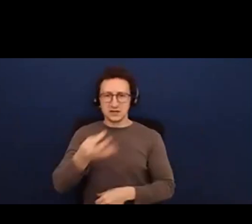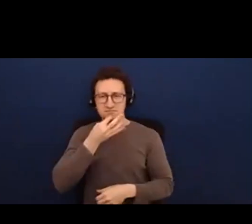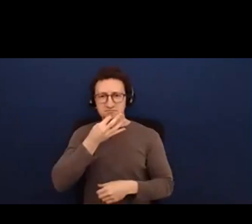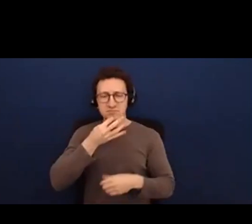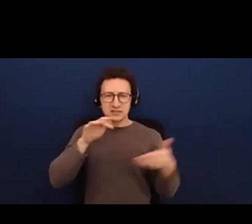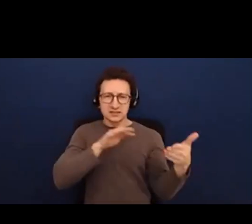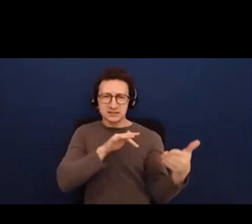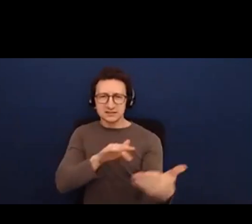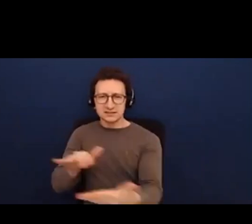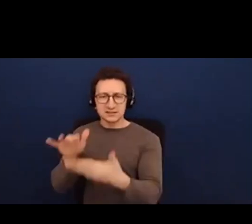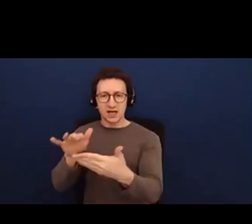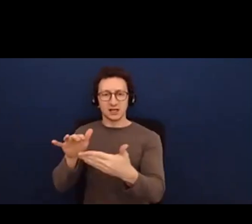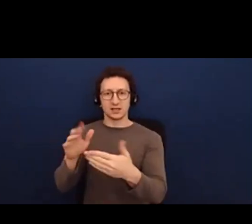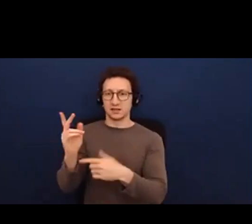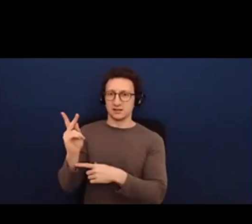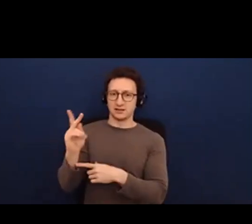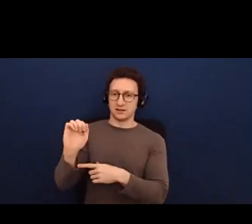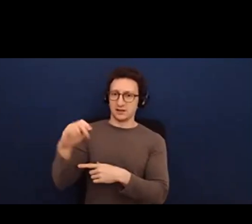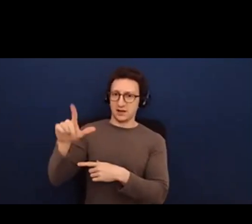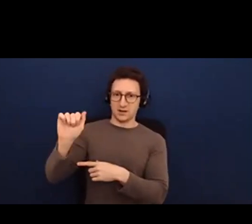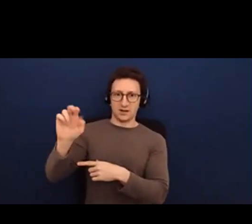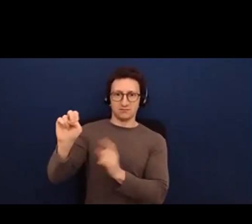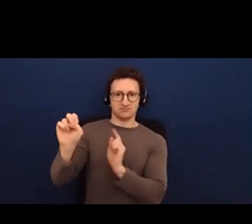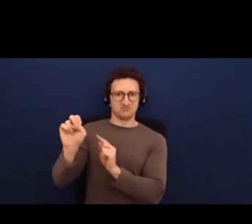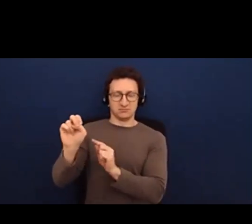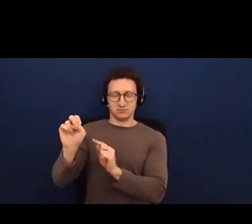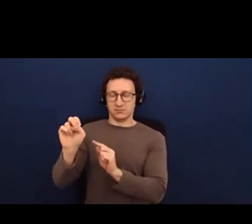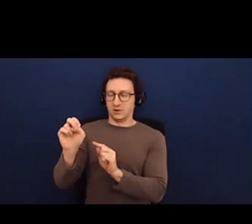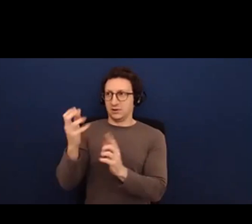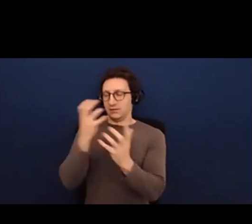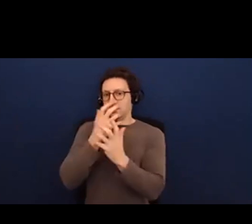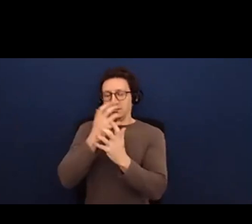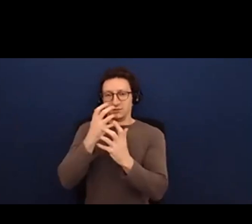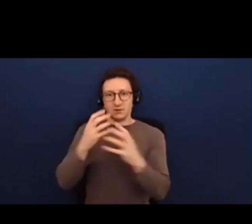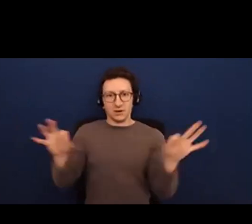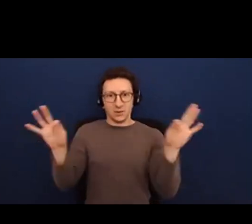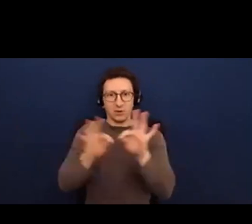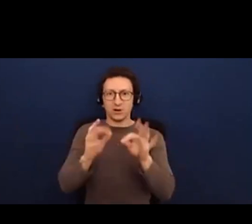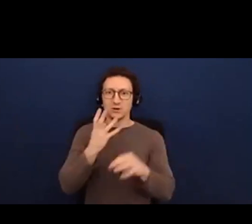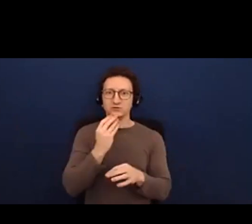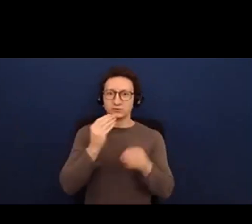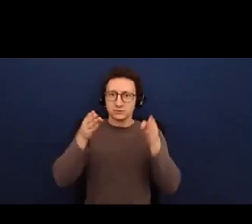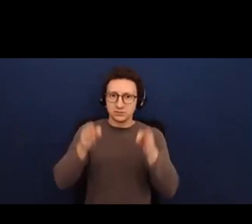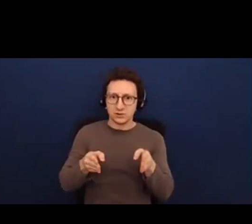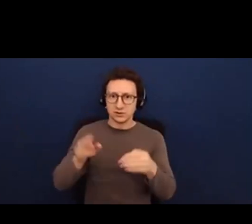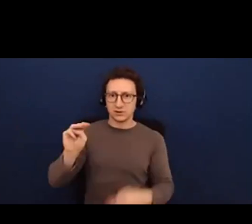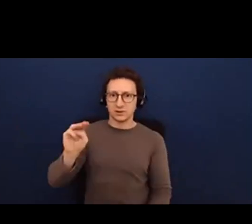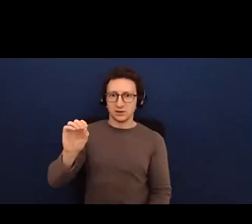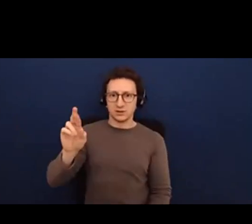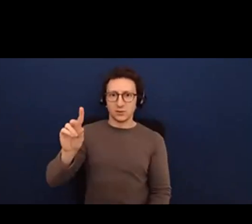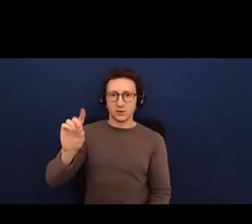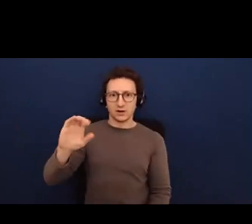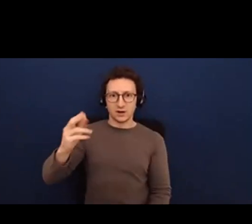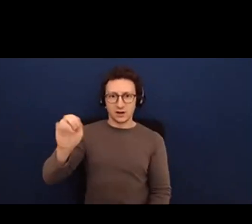influence of one of the 20th century's most influential Jews, that is to say Mordecai Kaplan. And